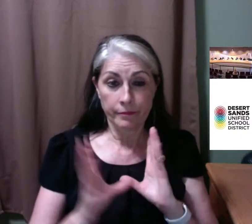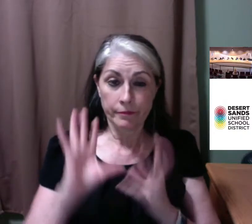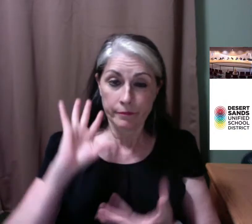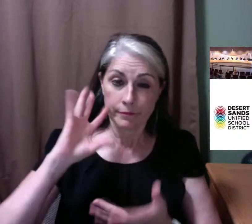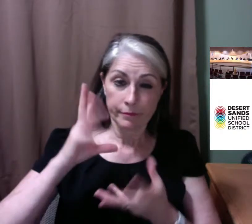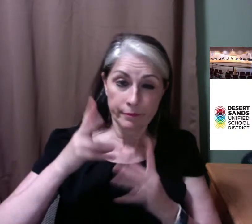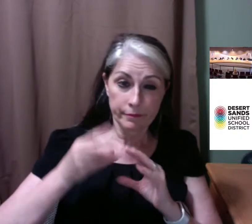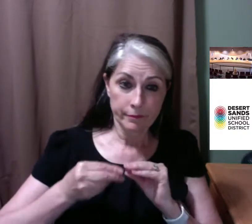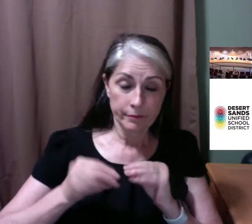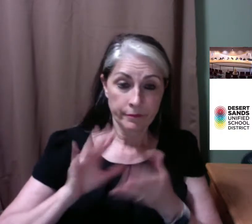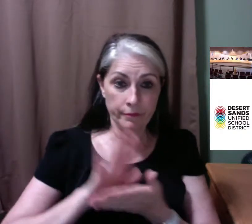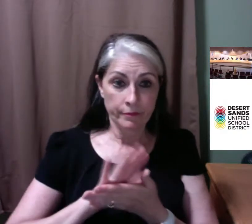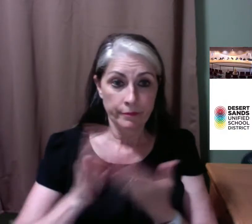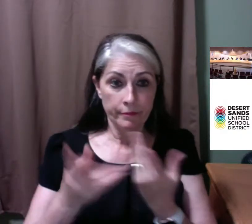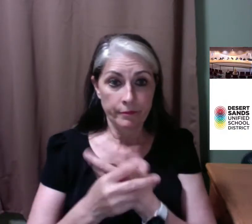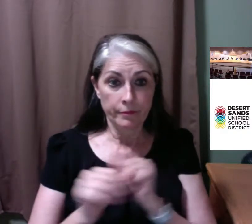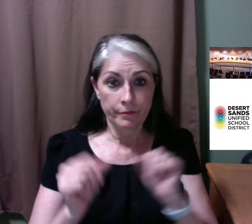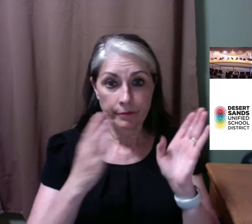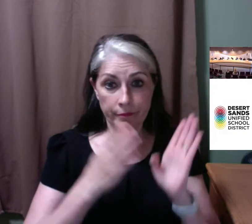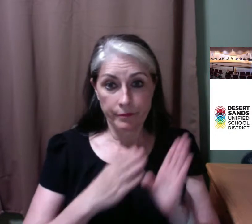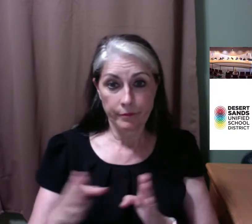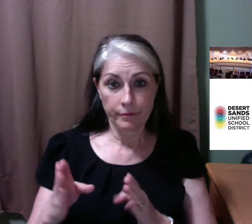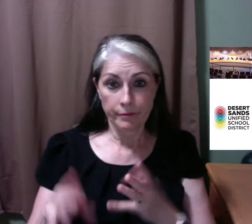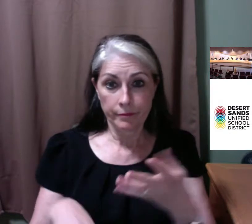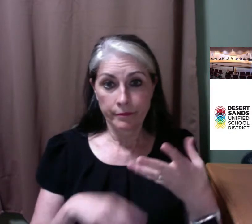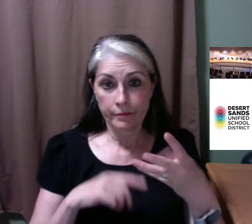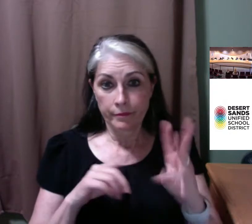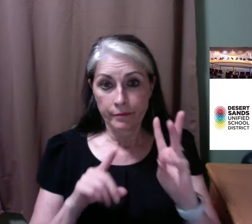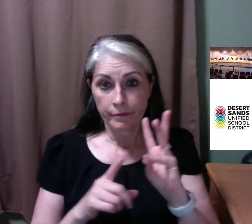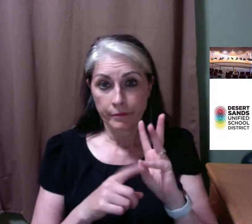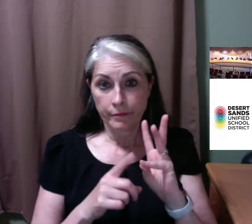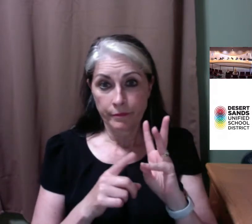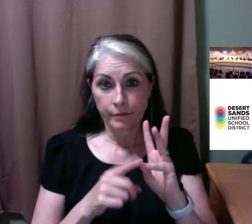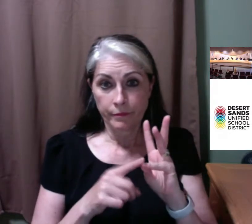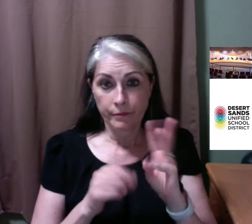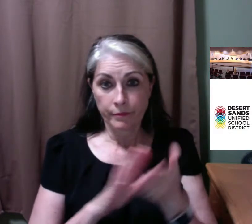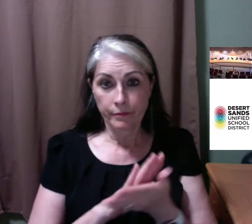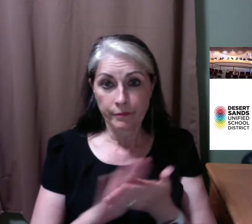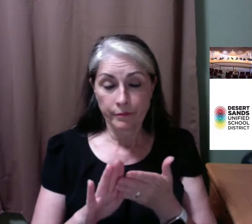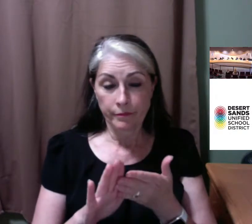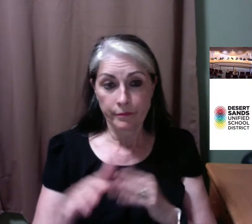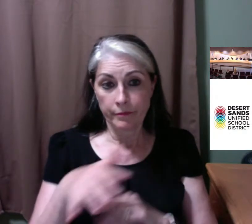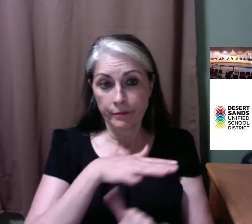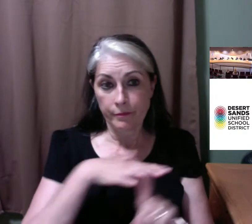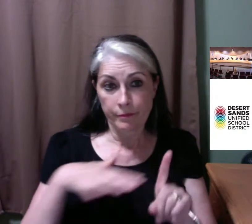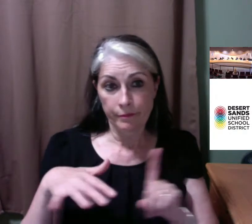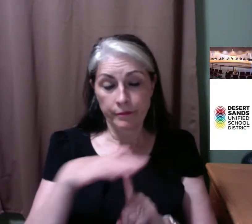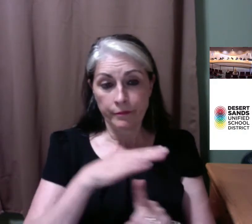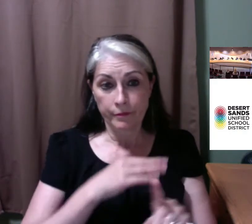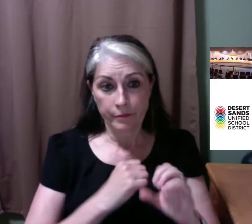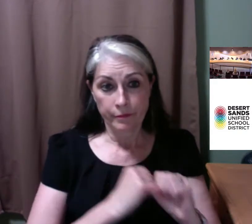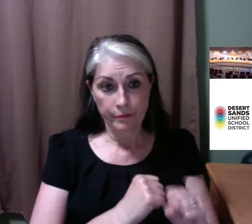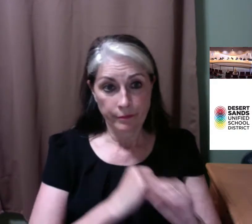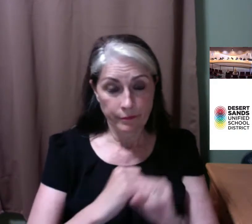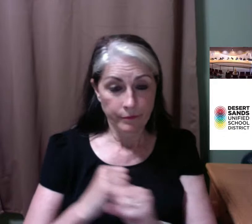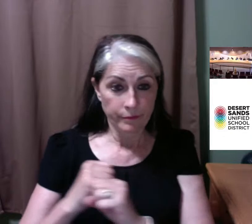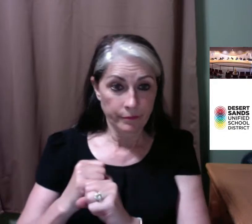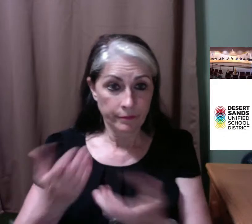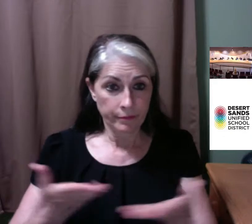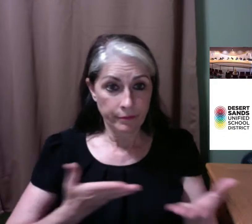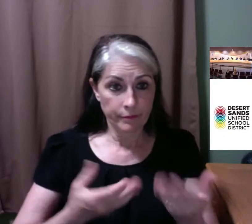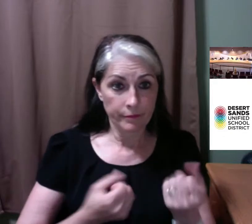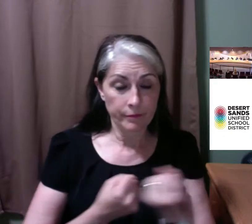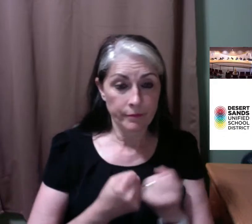school safety plans. Number six, clean and efficient environment provides custodial and maintenance services to